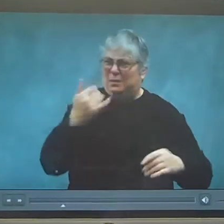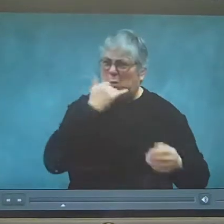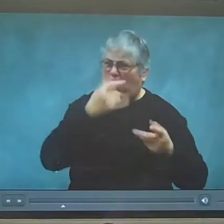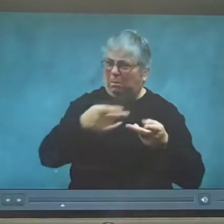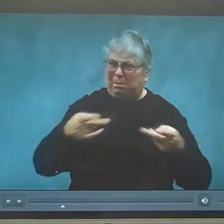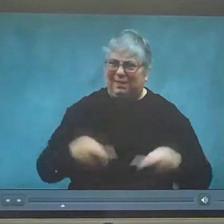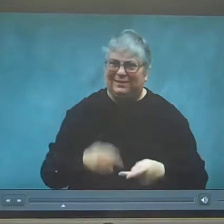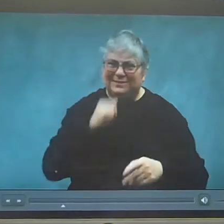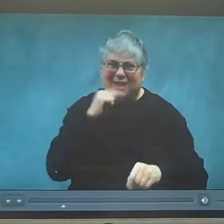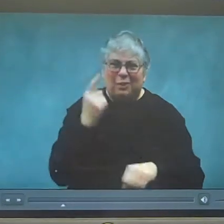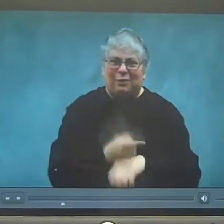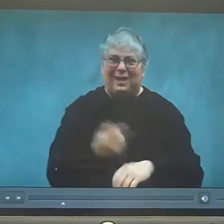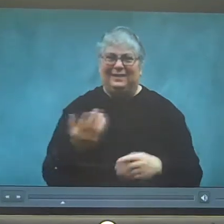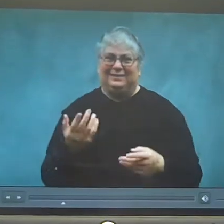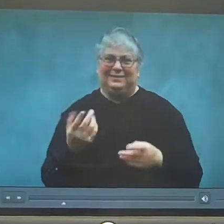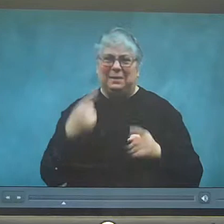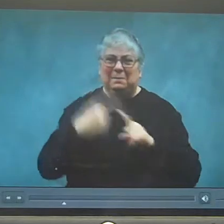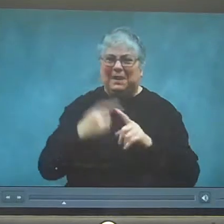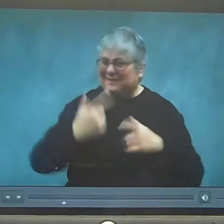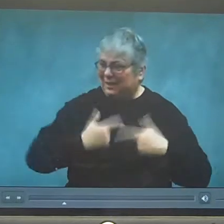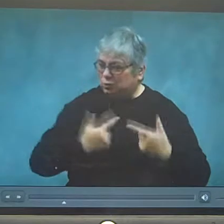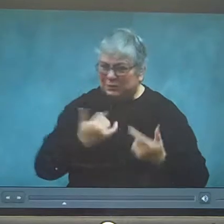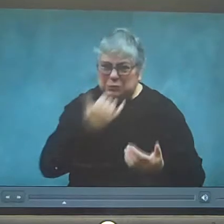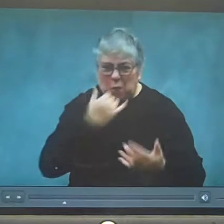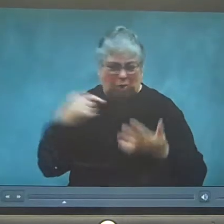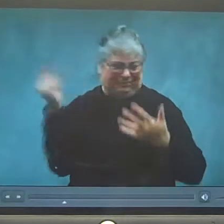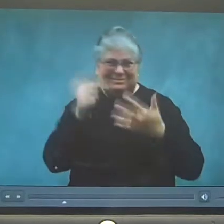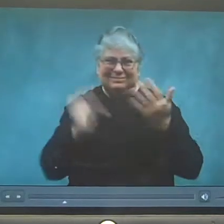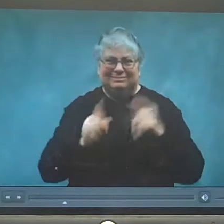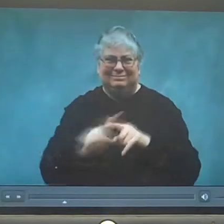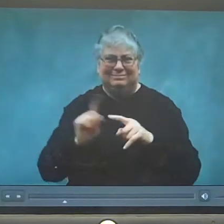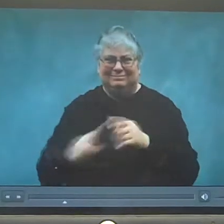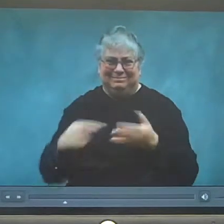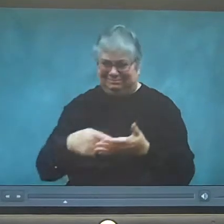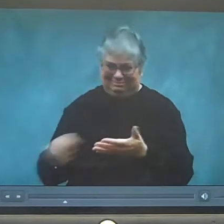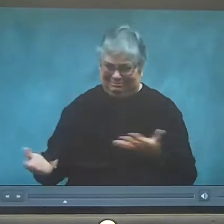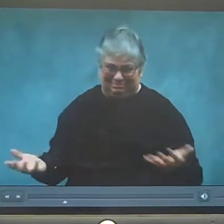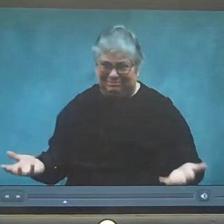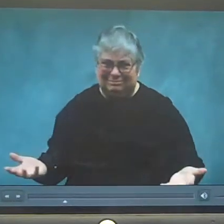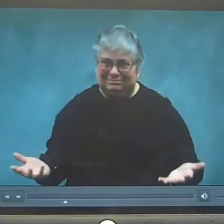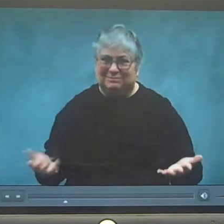to complain that they are not arriving at the correct locations.